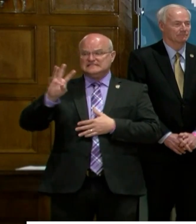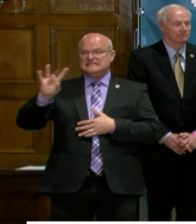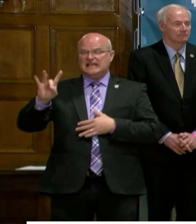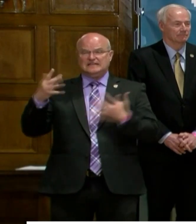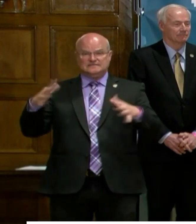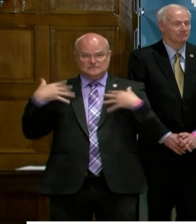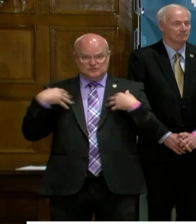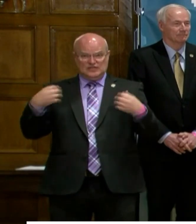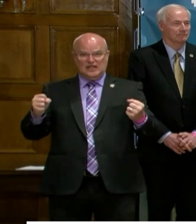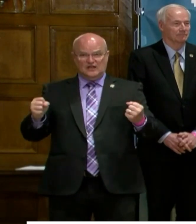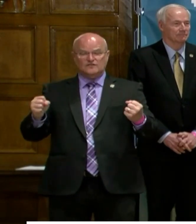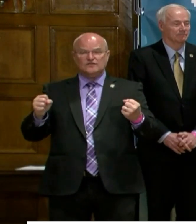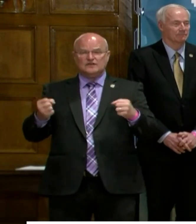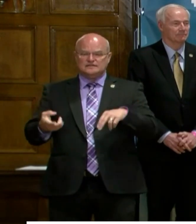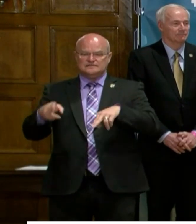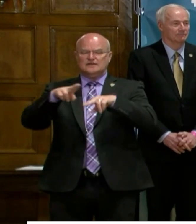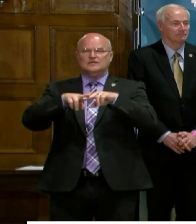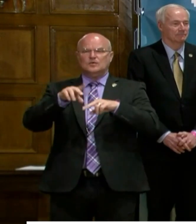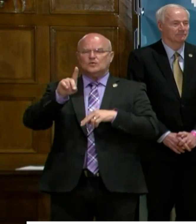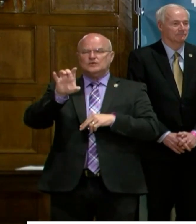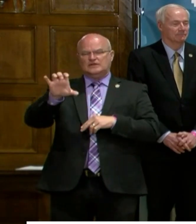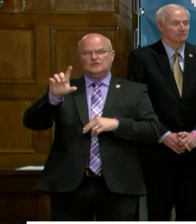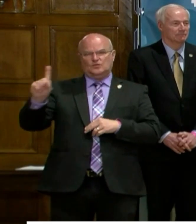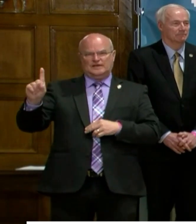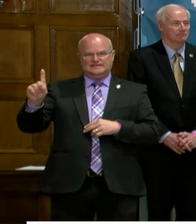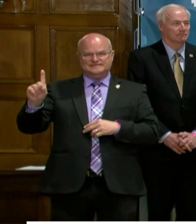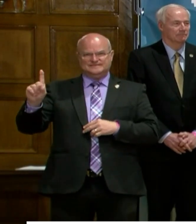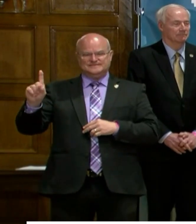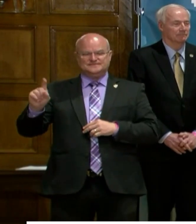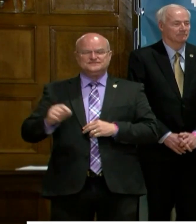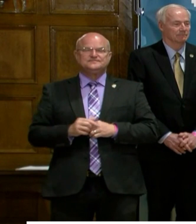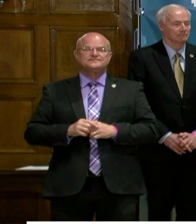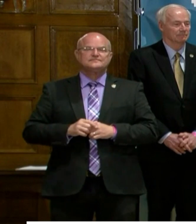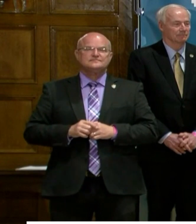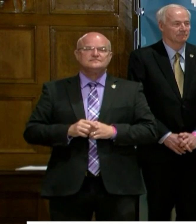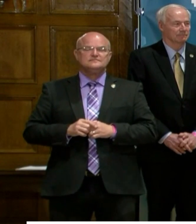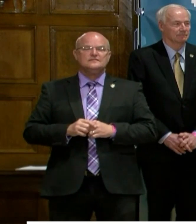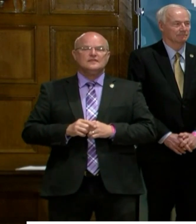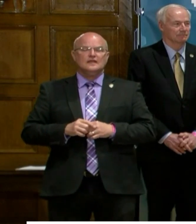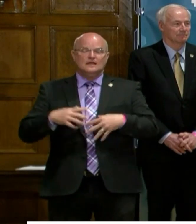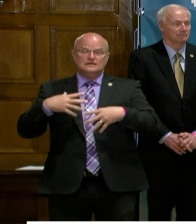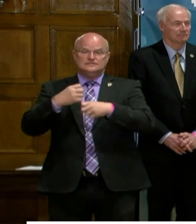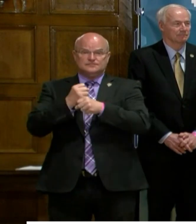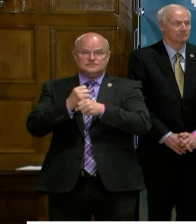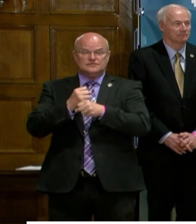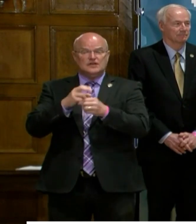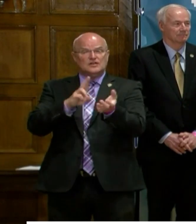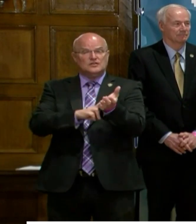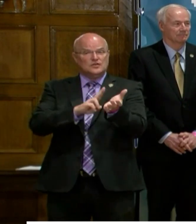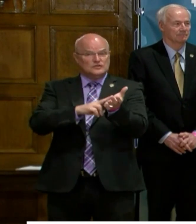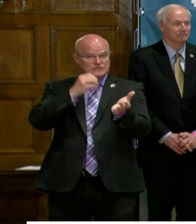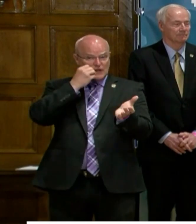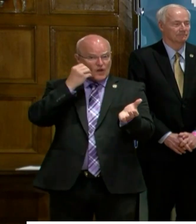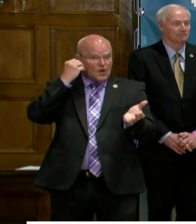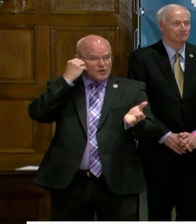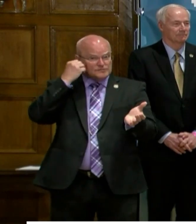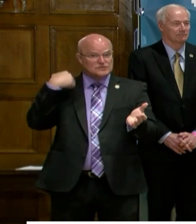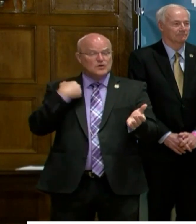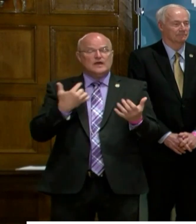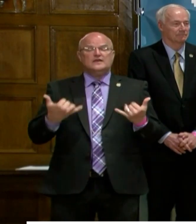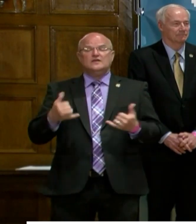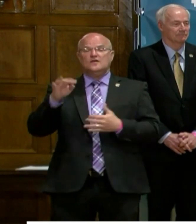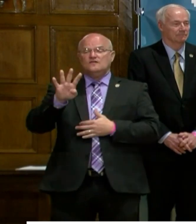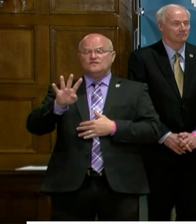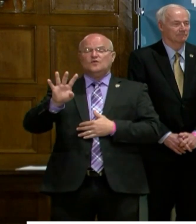2,968 who have recovered. That's 101 increase from yesterday. Brief update on the nursing homes. We have